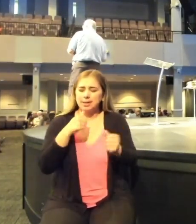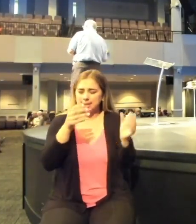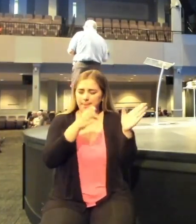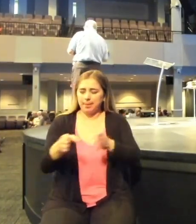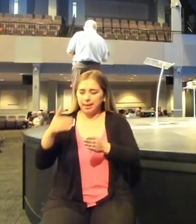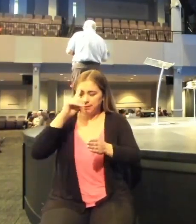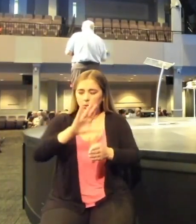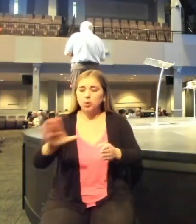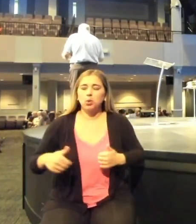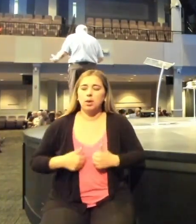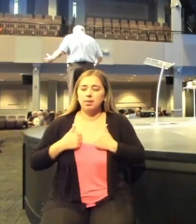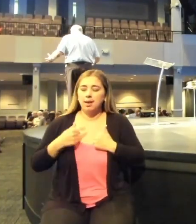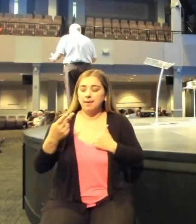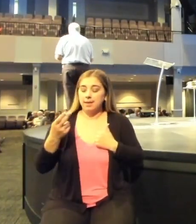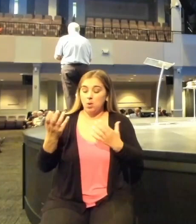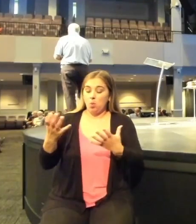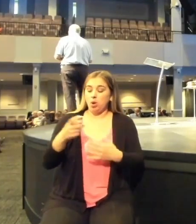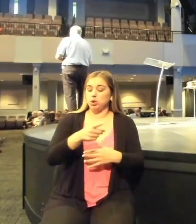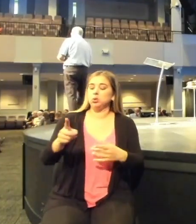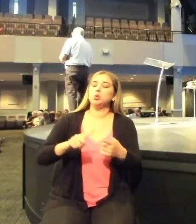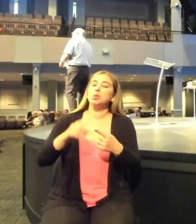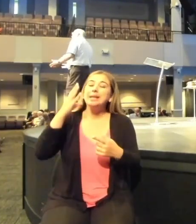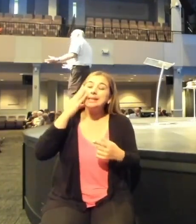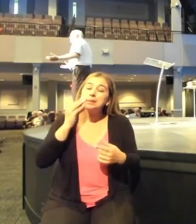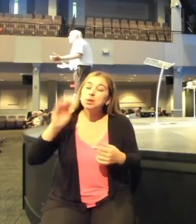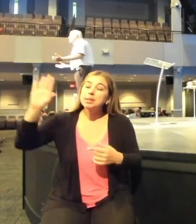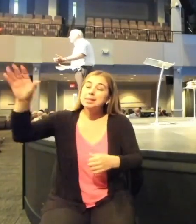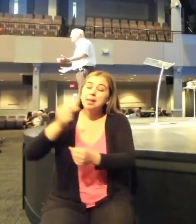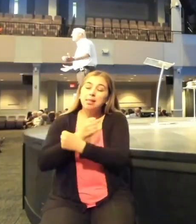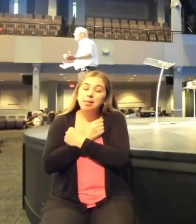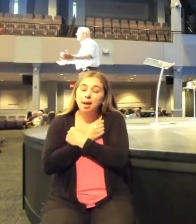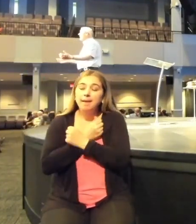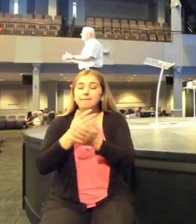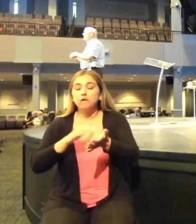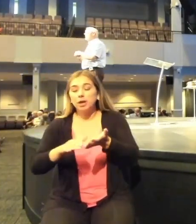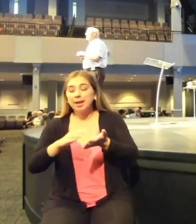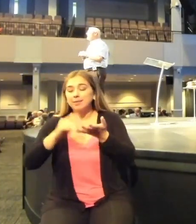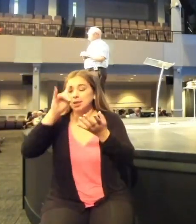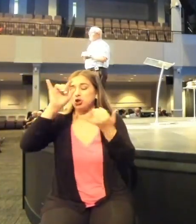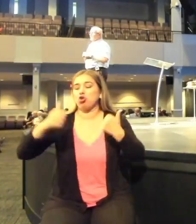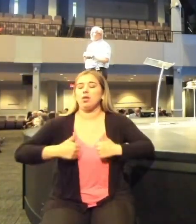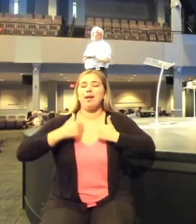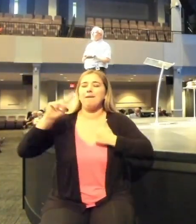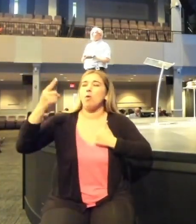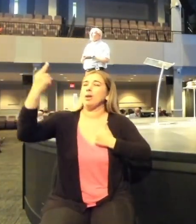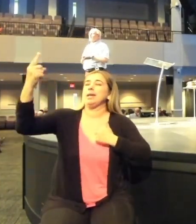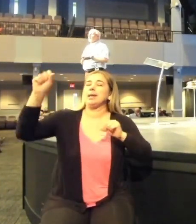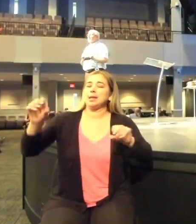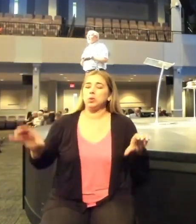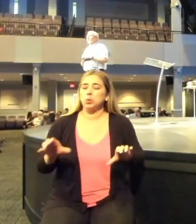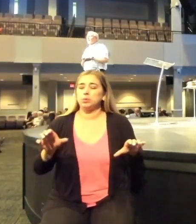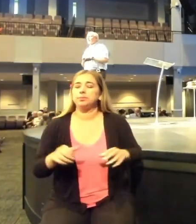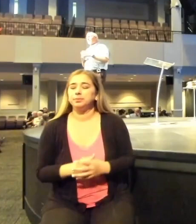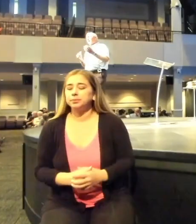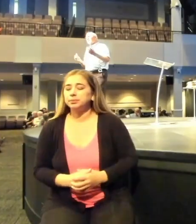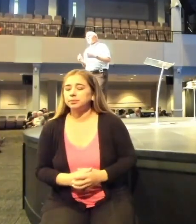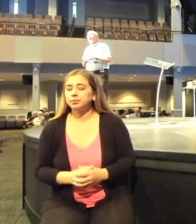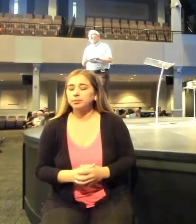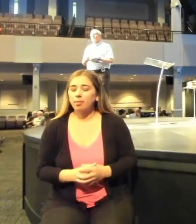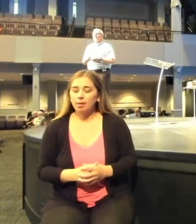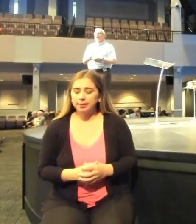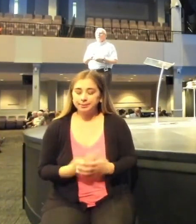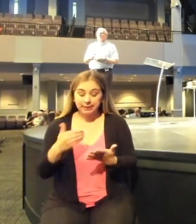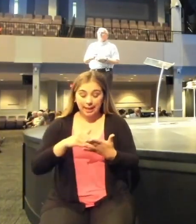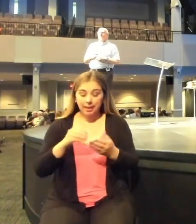for your life. He wants you to experience his love, his forgiveness, and eternal life that only he can bring you. And with our